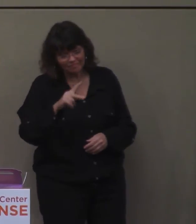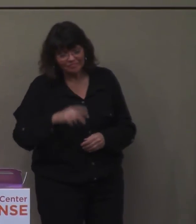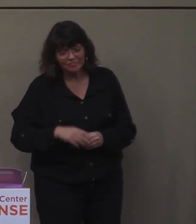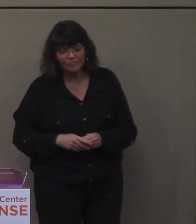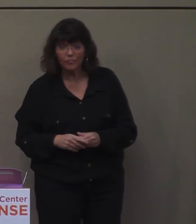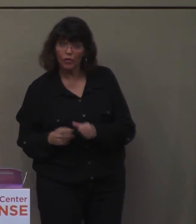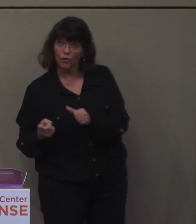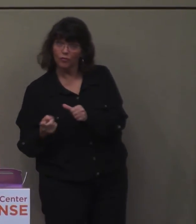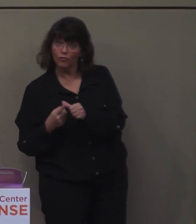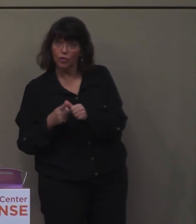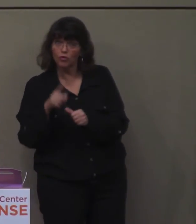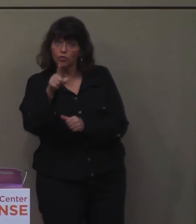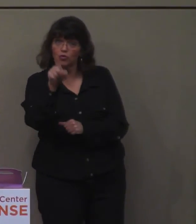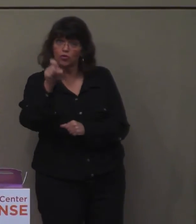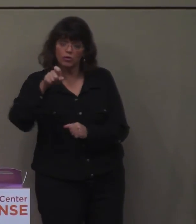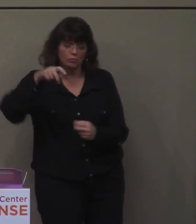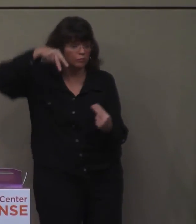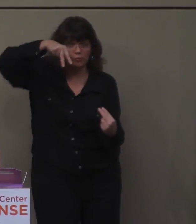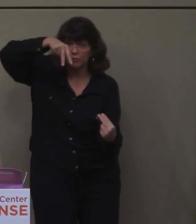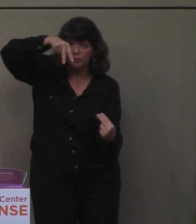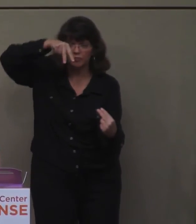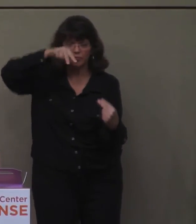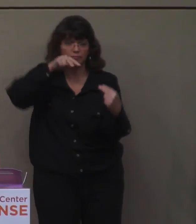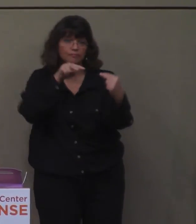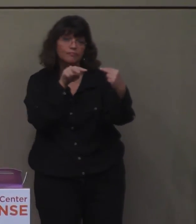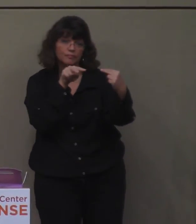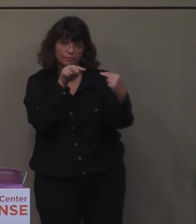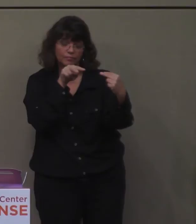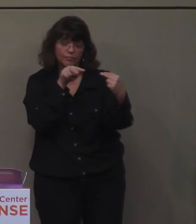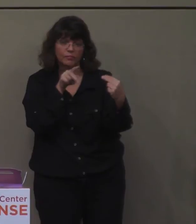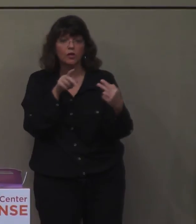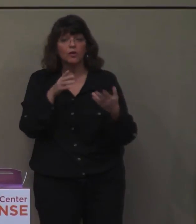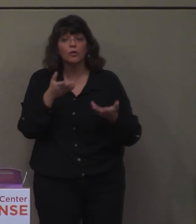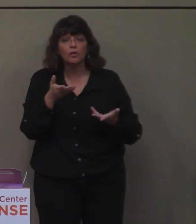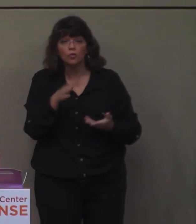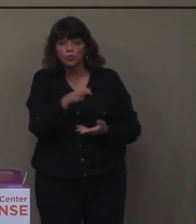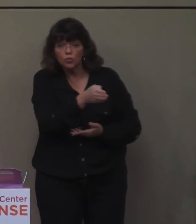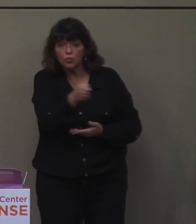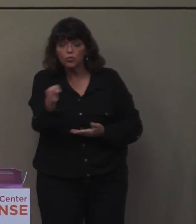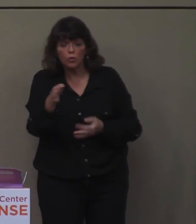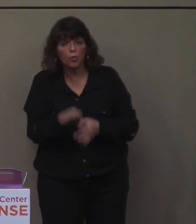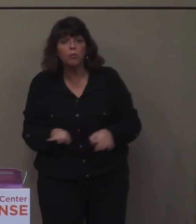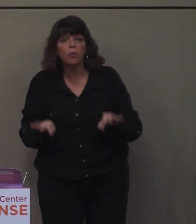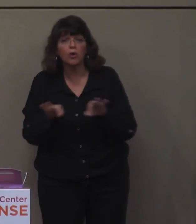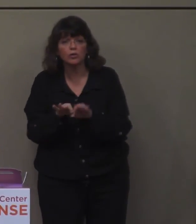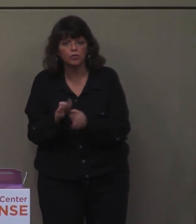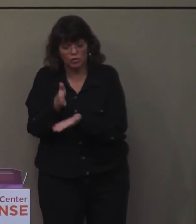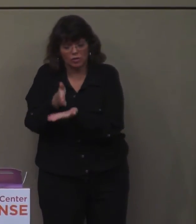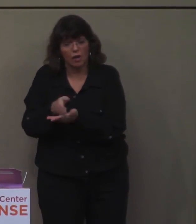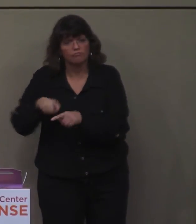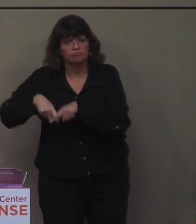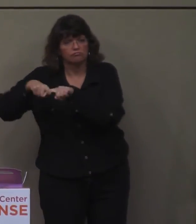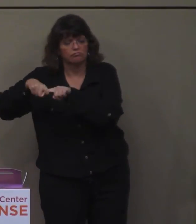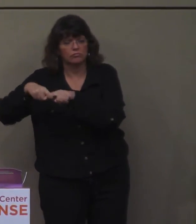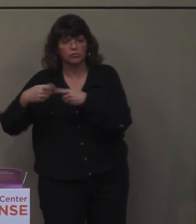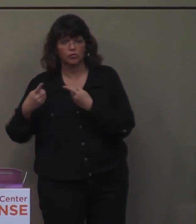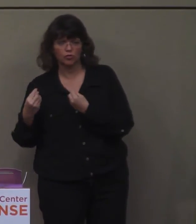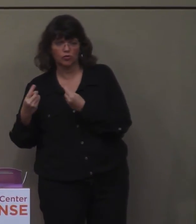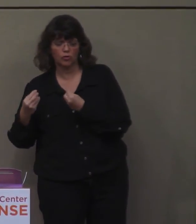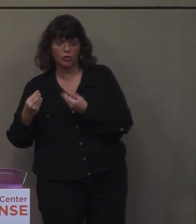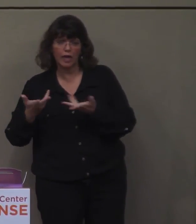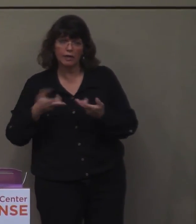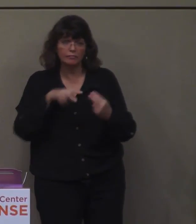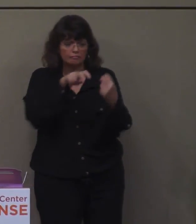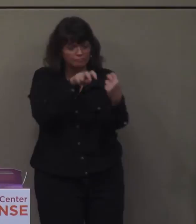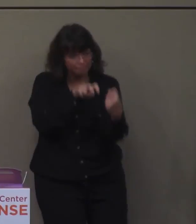onto their level. I think it's important to stop what you're doing and to sit with them and let them really share what their fears are. I think